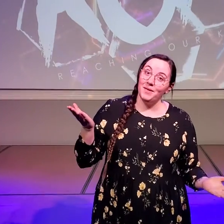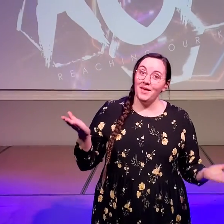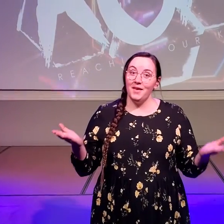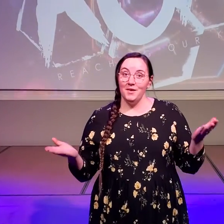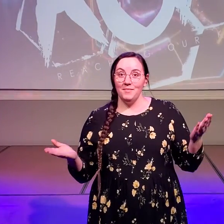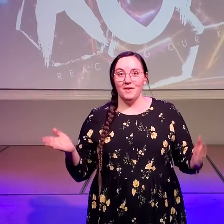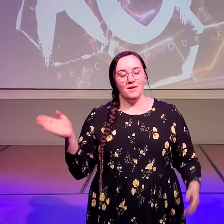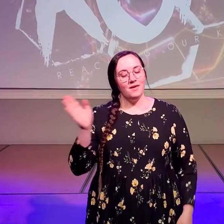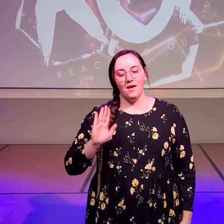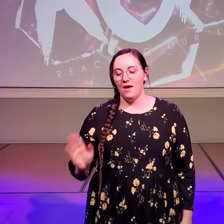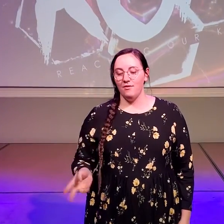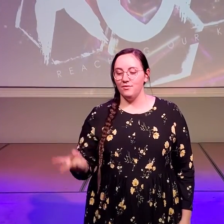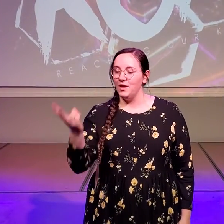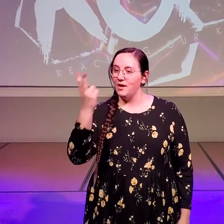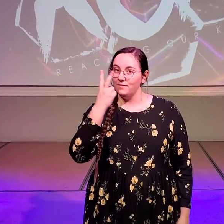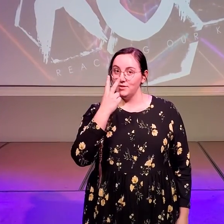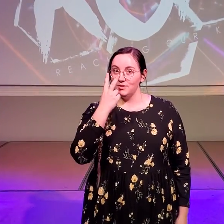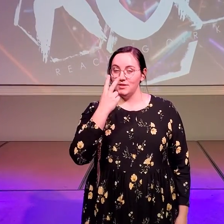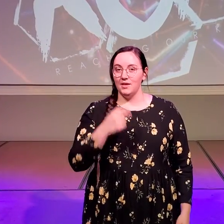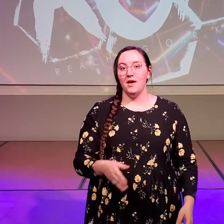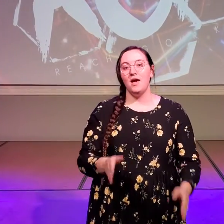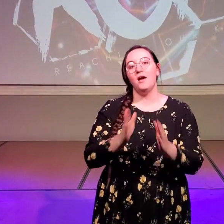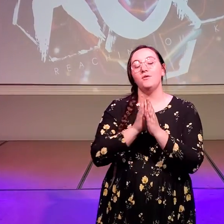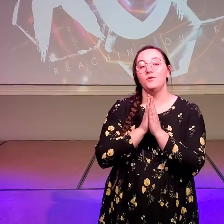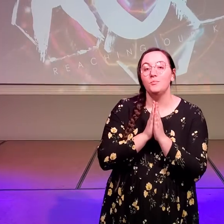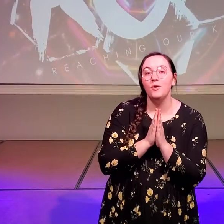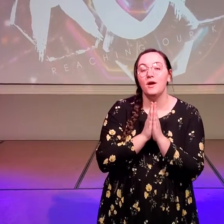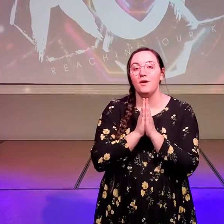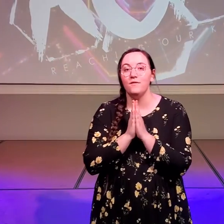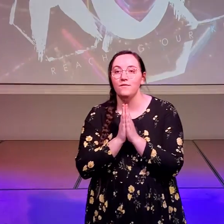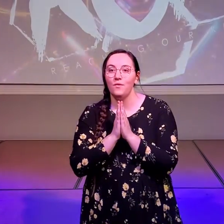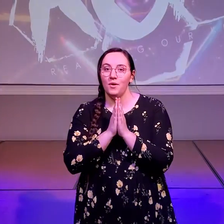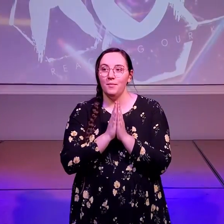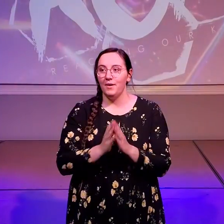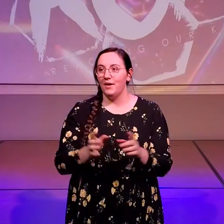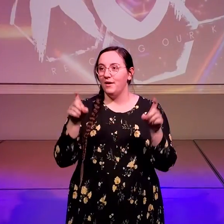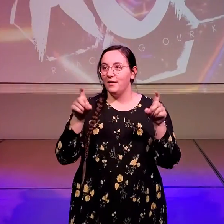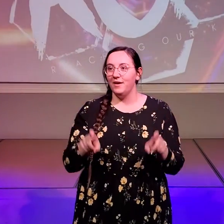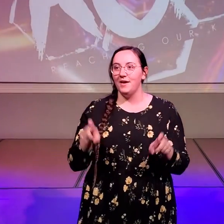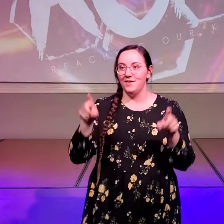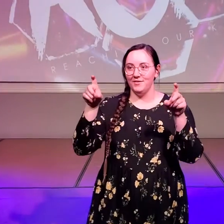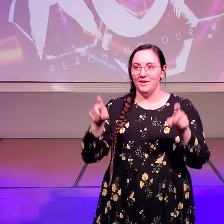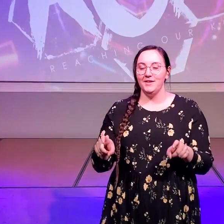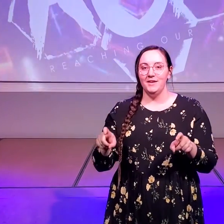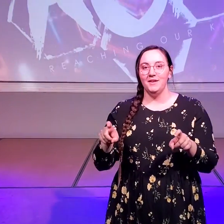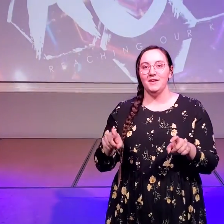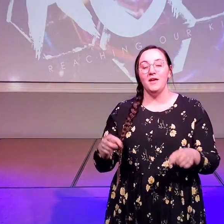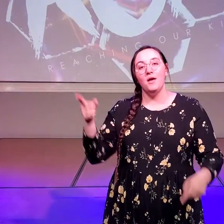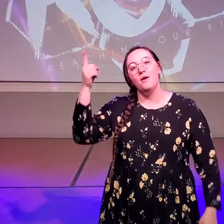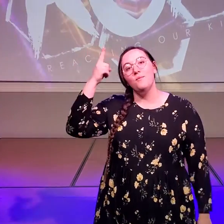maybe I'll never see How you pray for my every need And